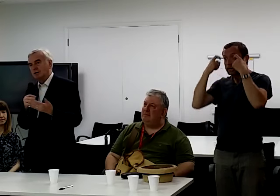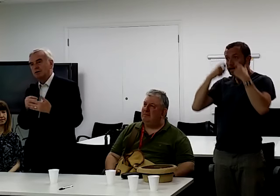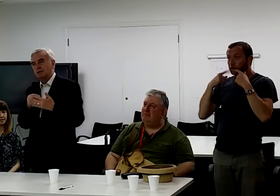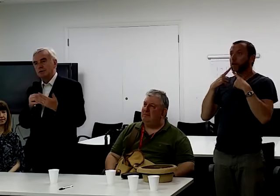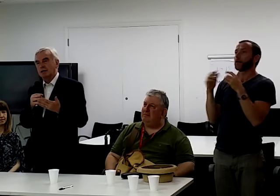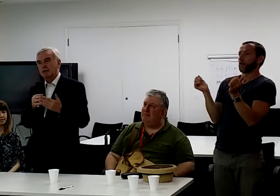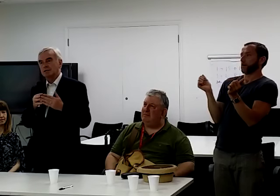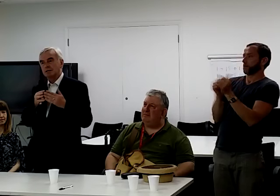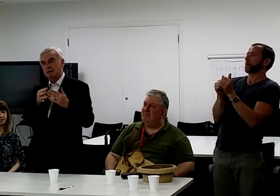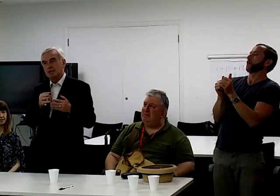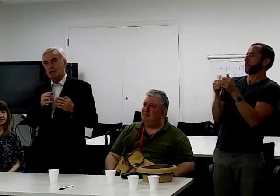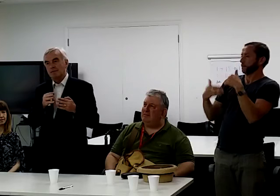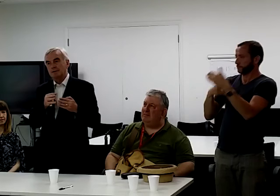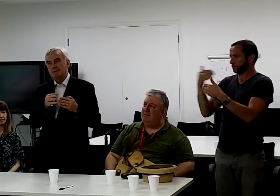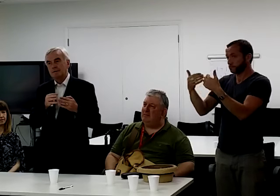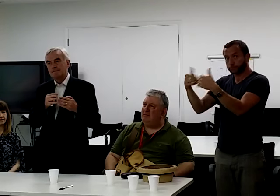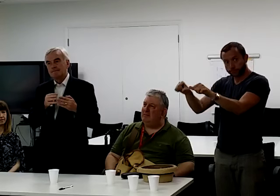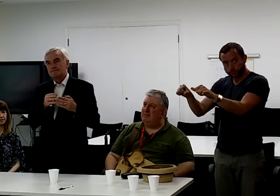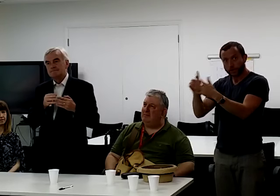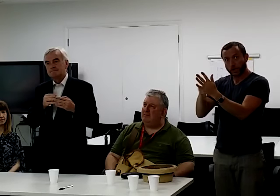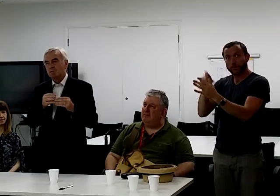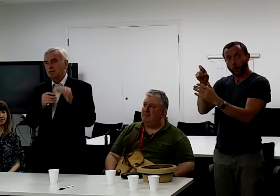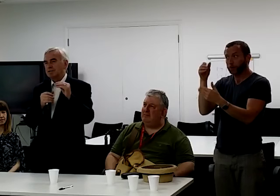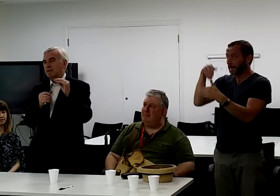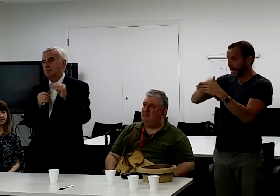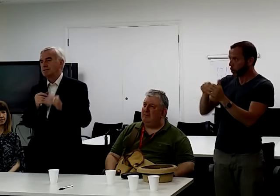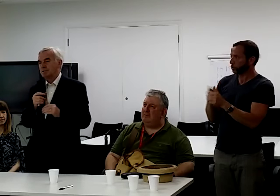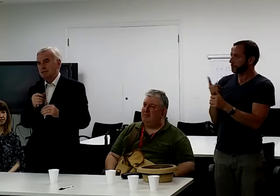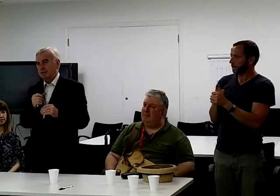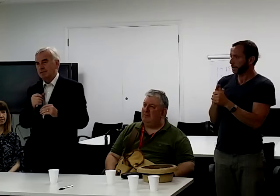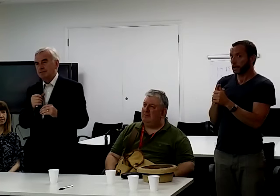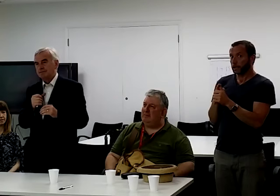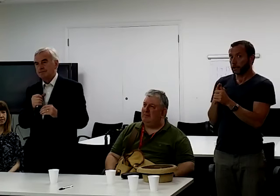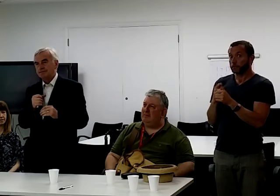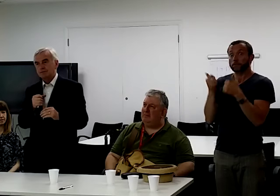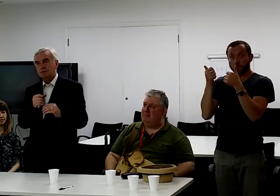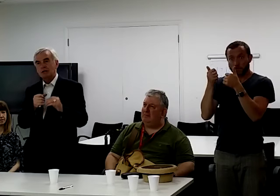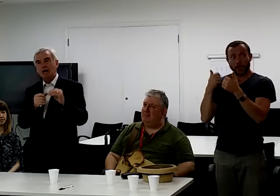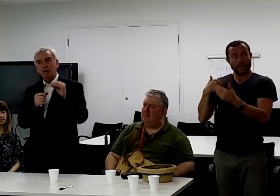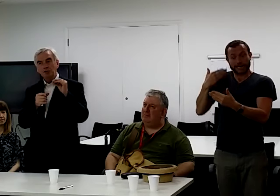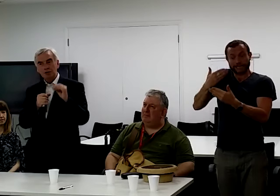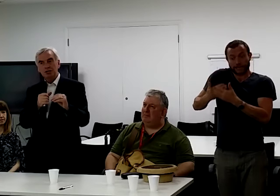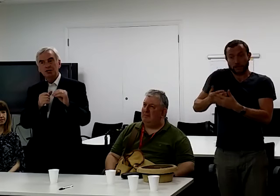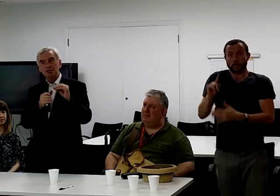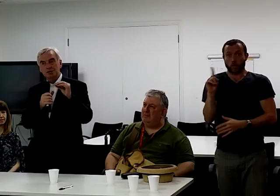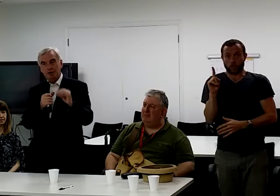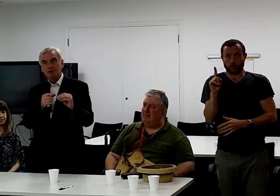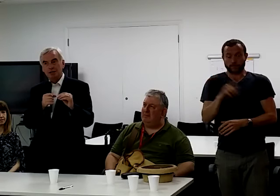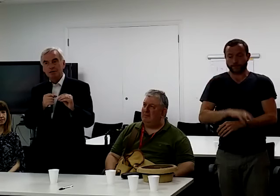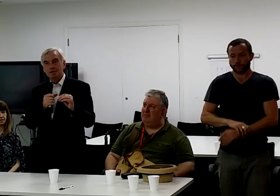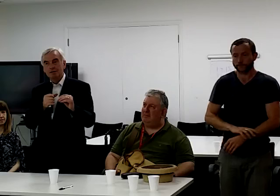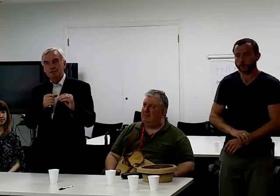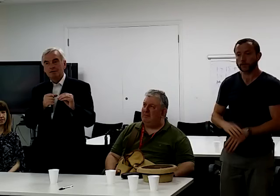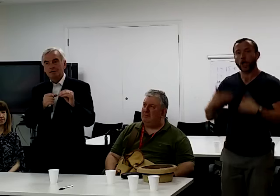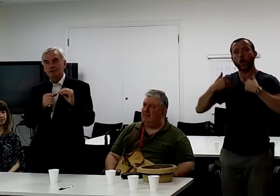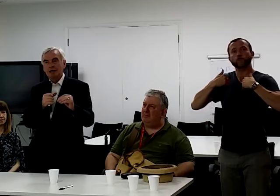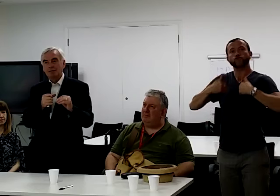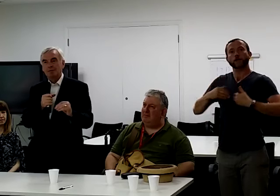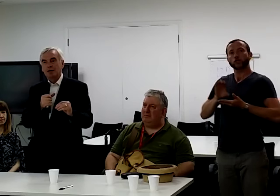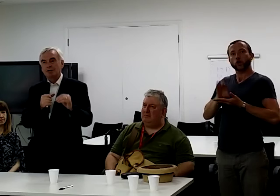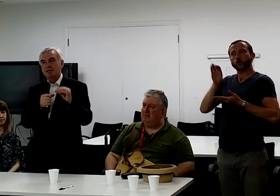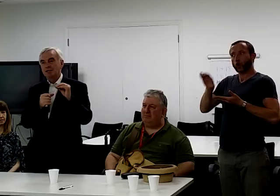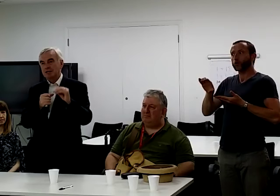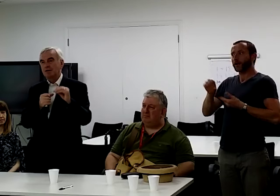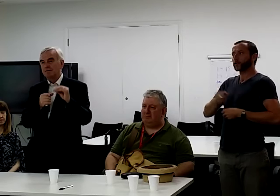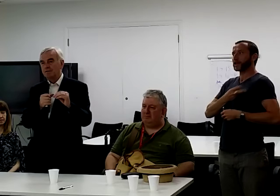opinions, arguing the case, and that happened. But what's happened since then? A rich donor for